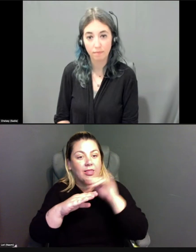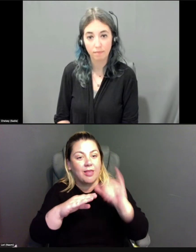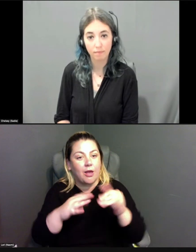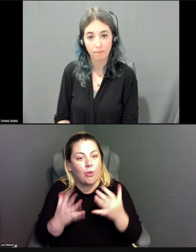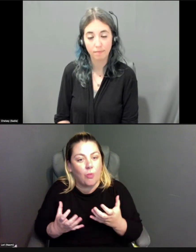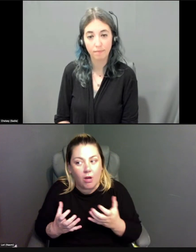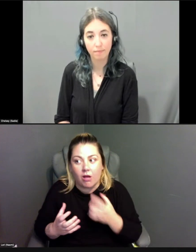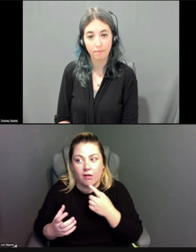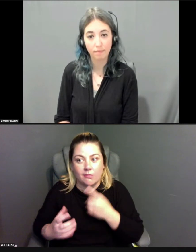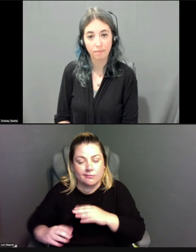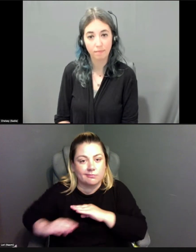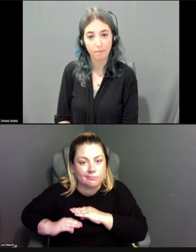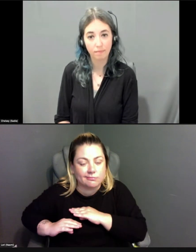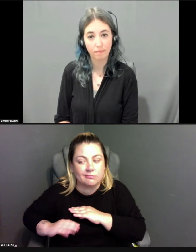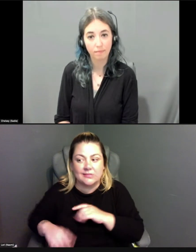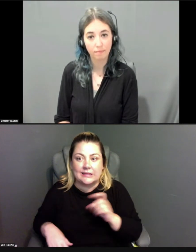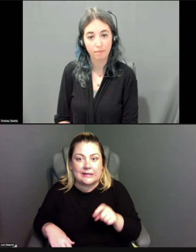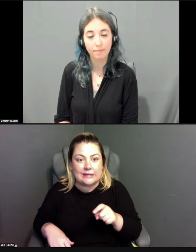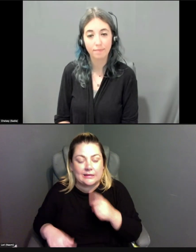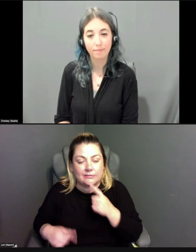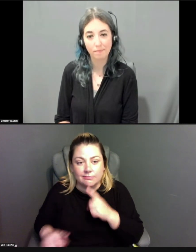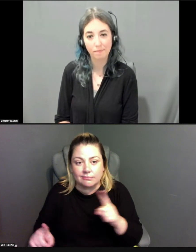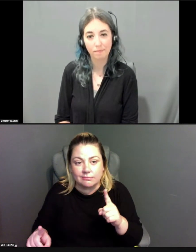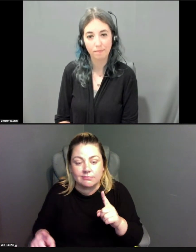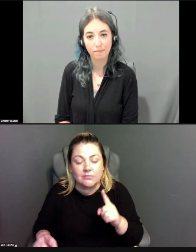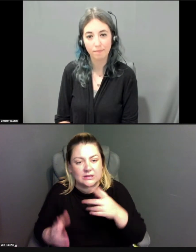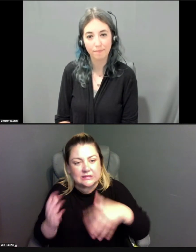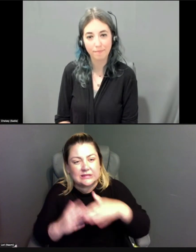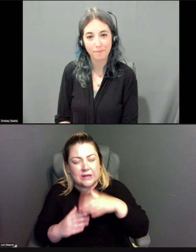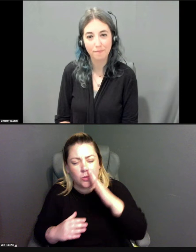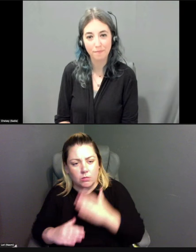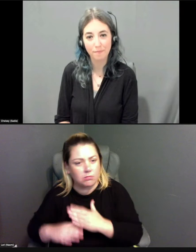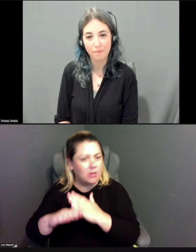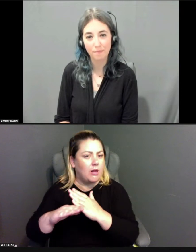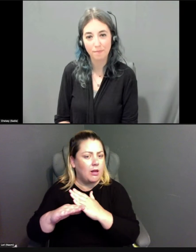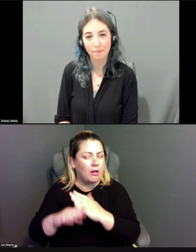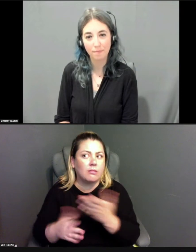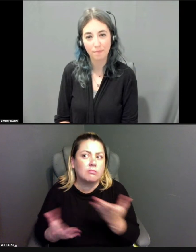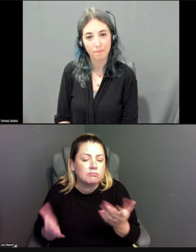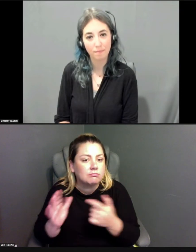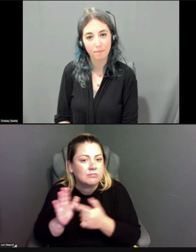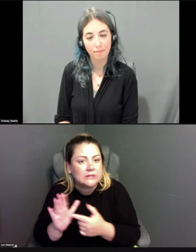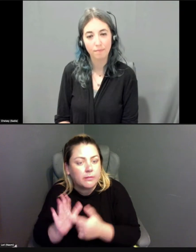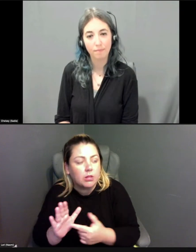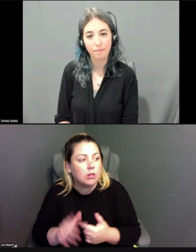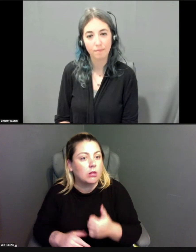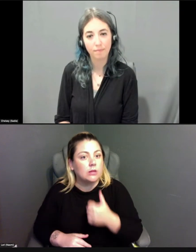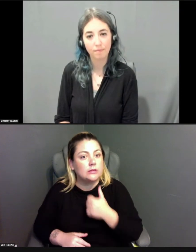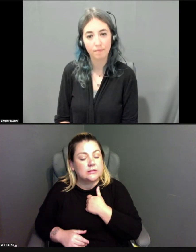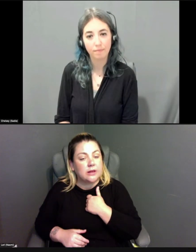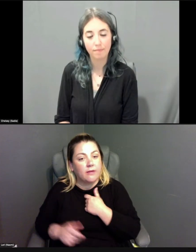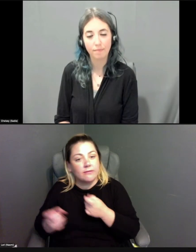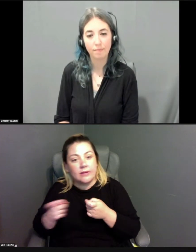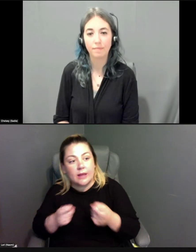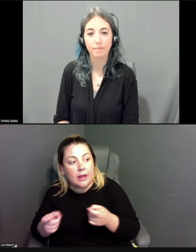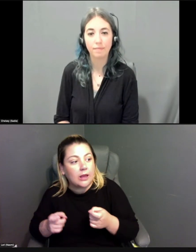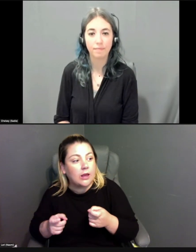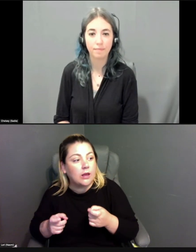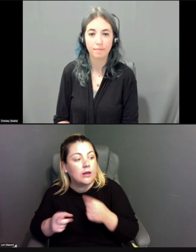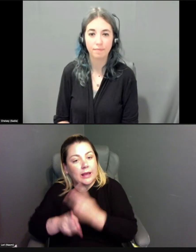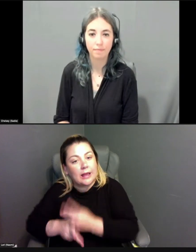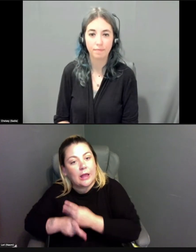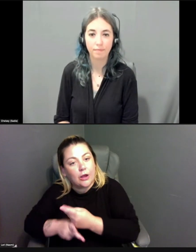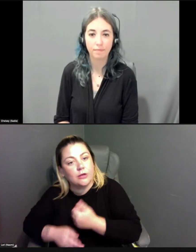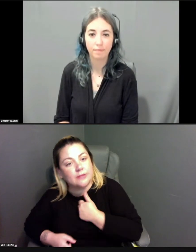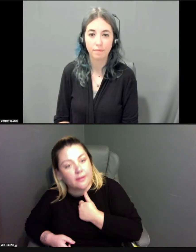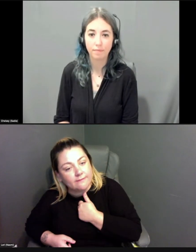So, when I'm talking to people about self-care and like managing their stress and things like that, and